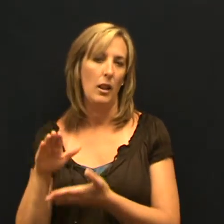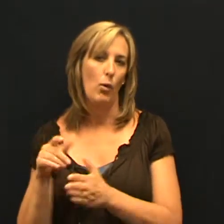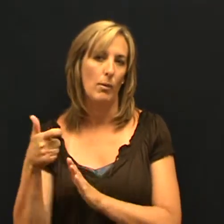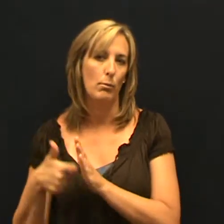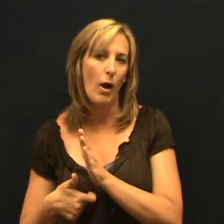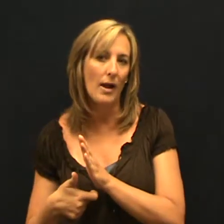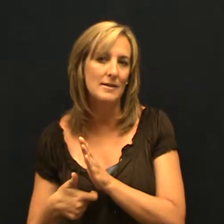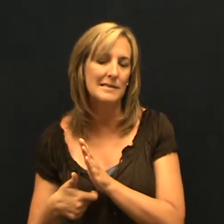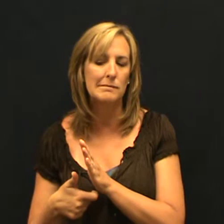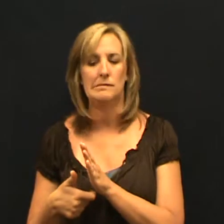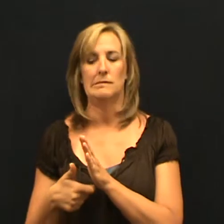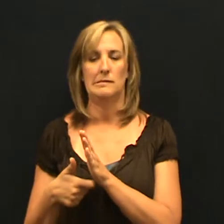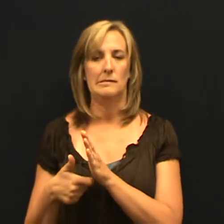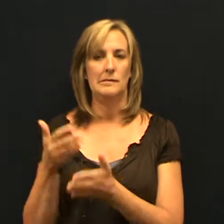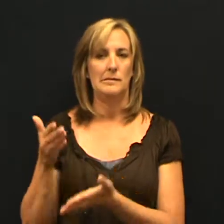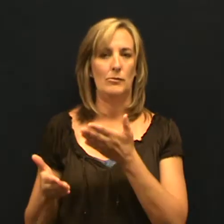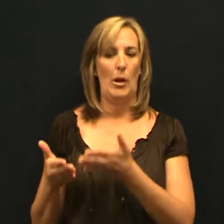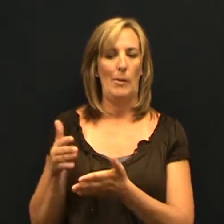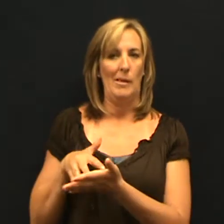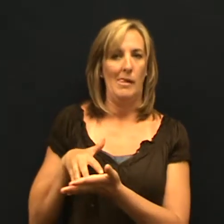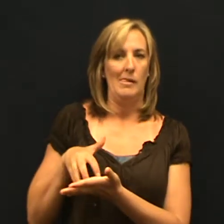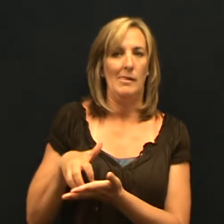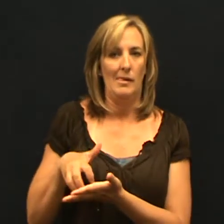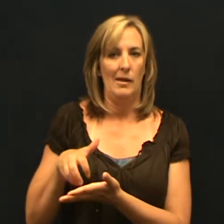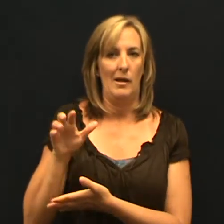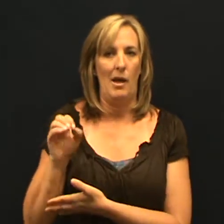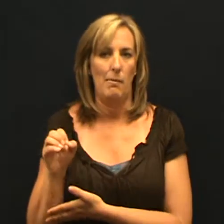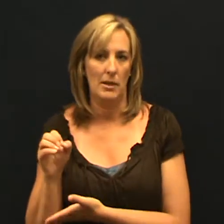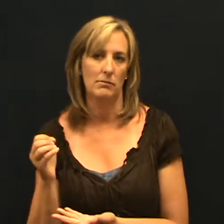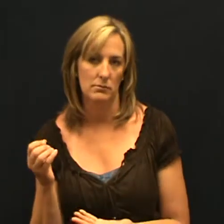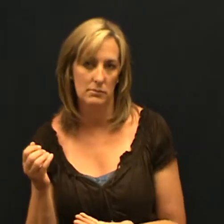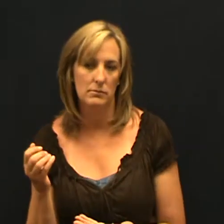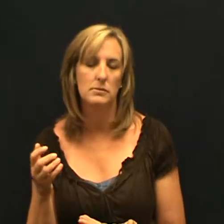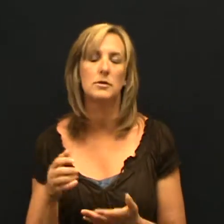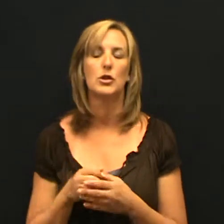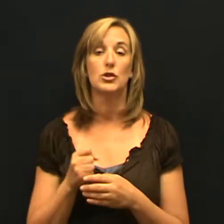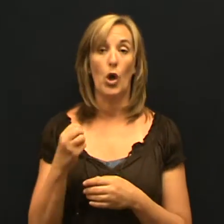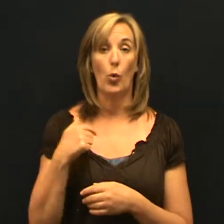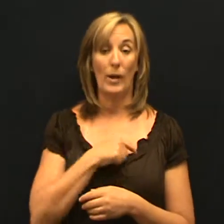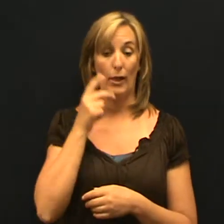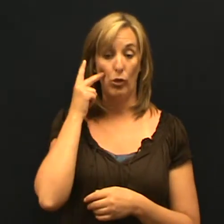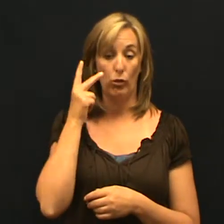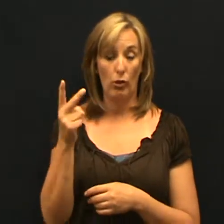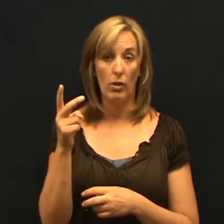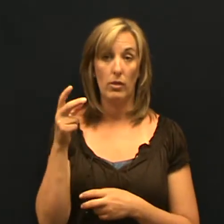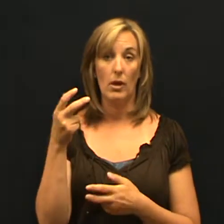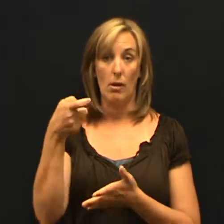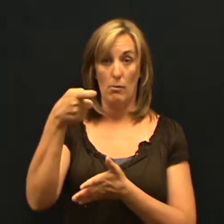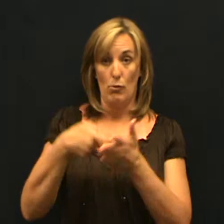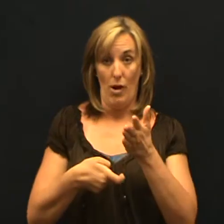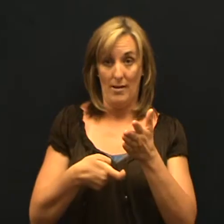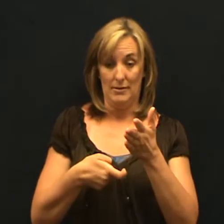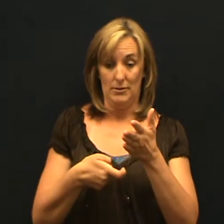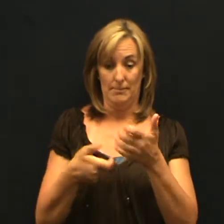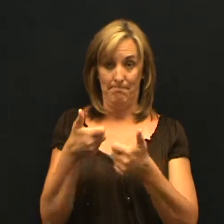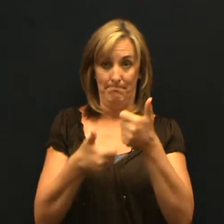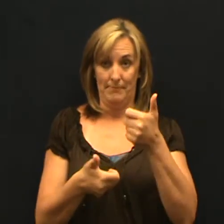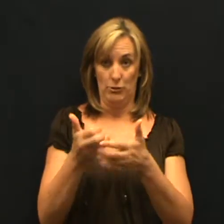So what we do for price earnings is price refers to the current stock price per share, and we divide that